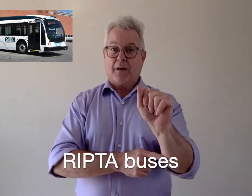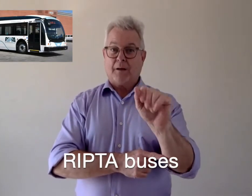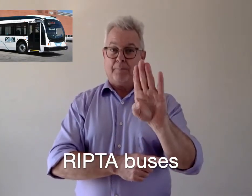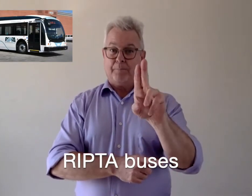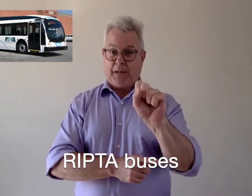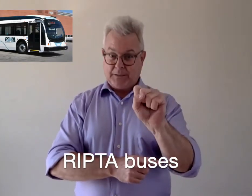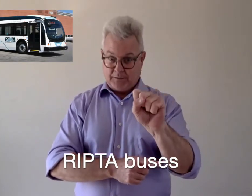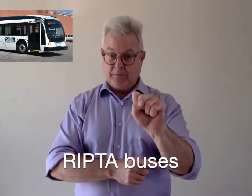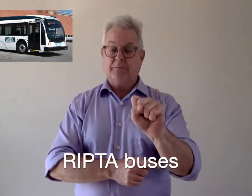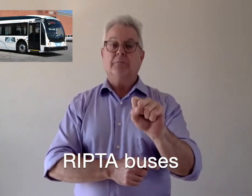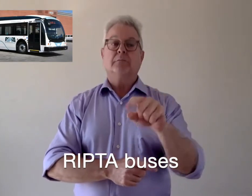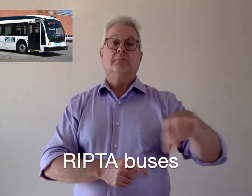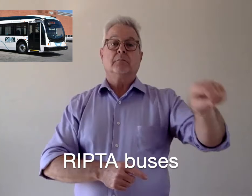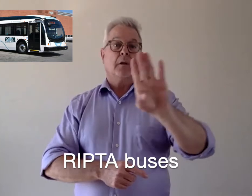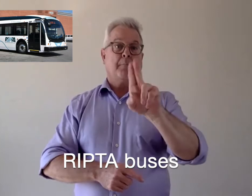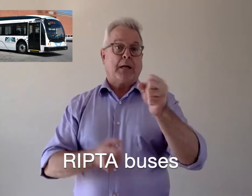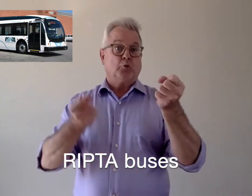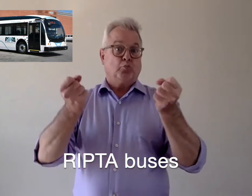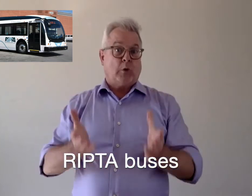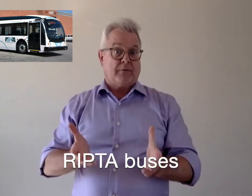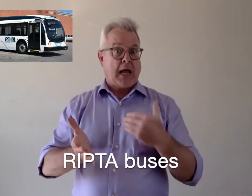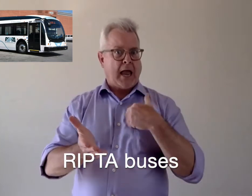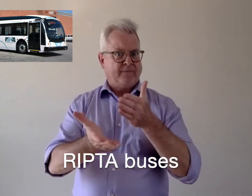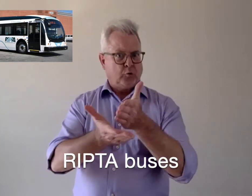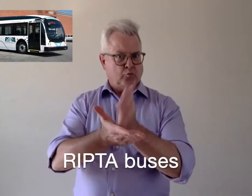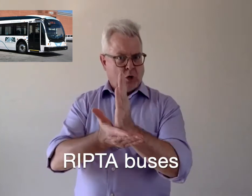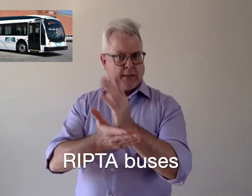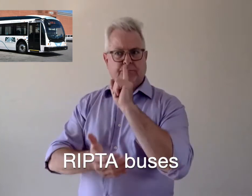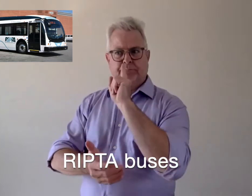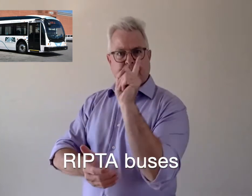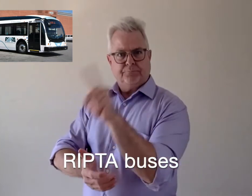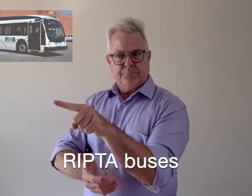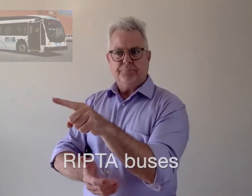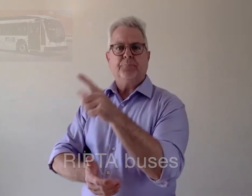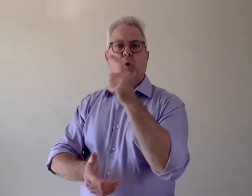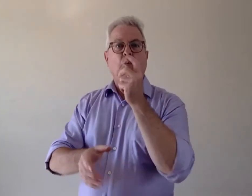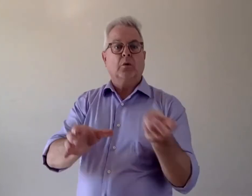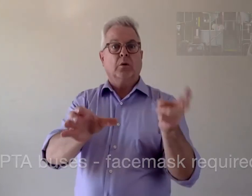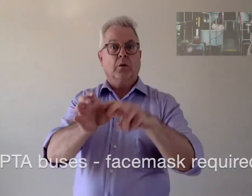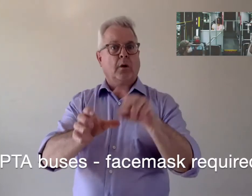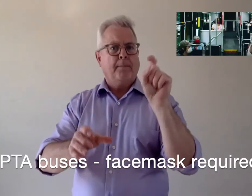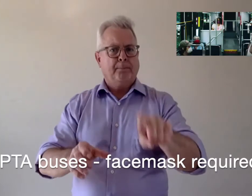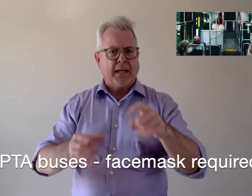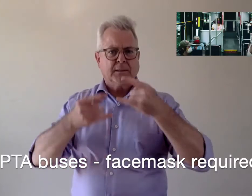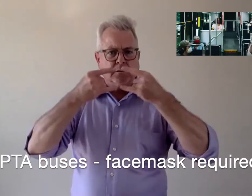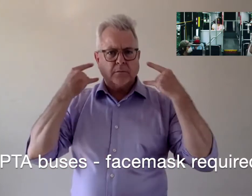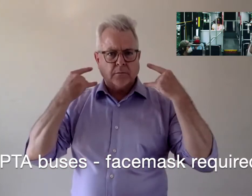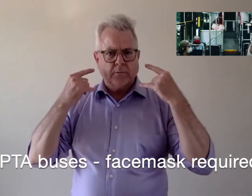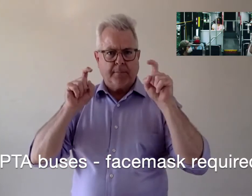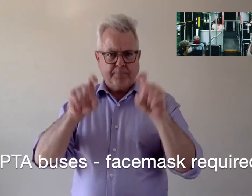mask. The RIPTA bus and bus drivers, they have a right to require anyone